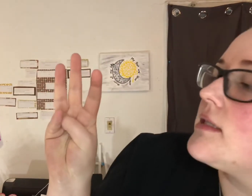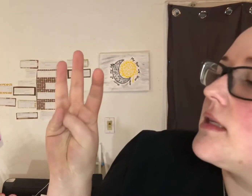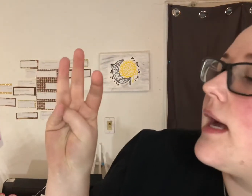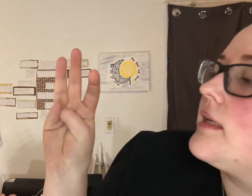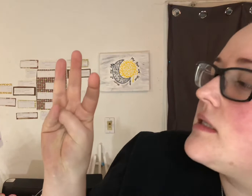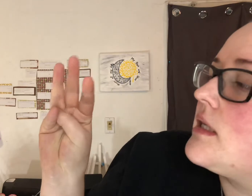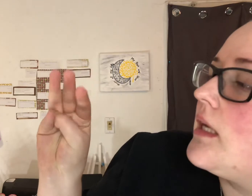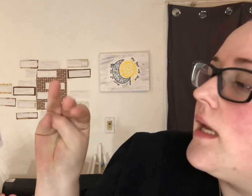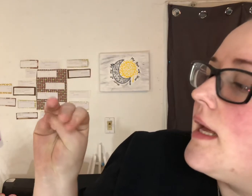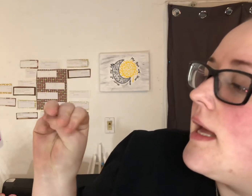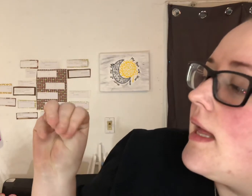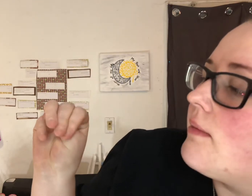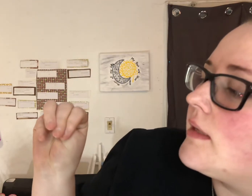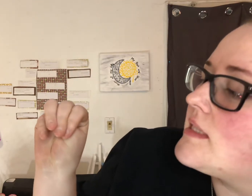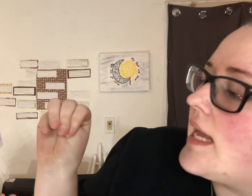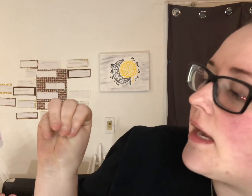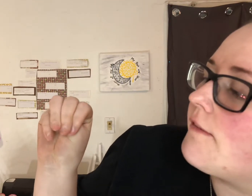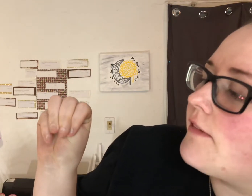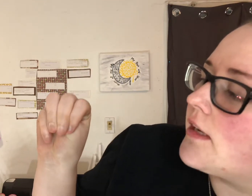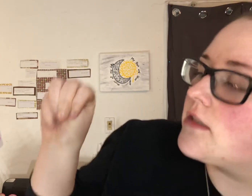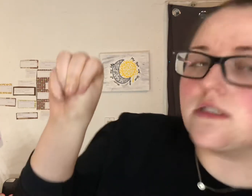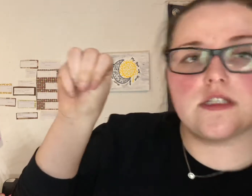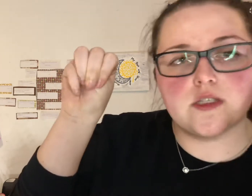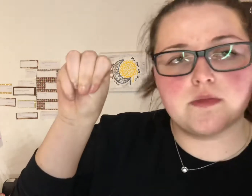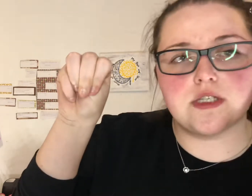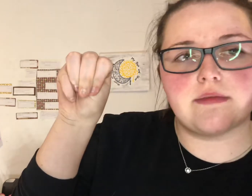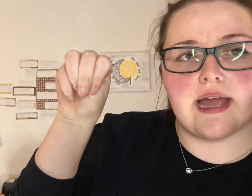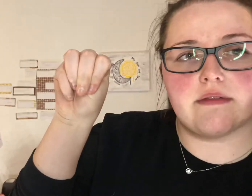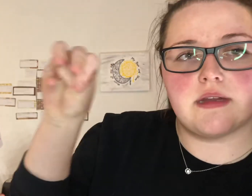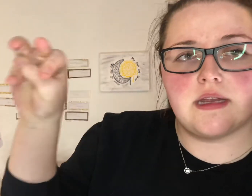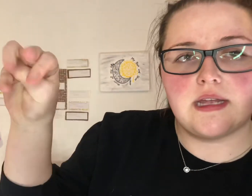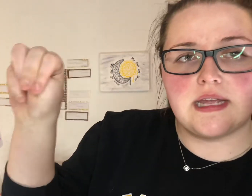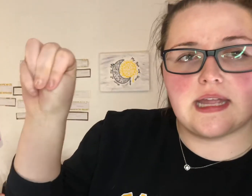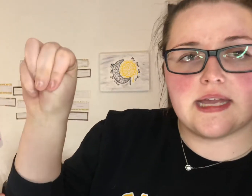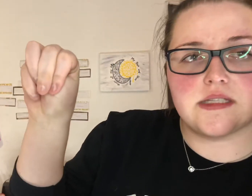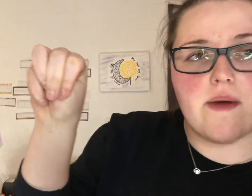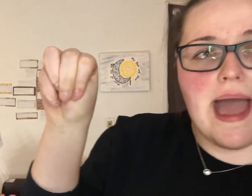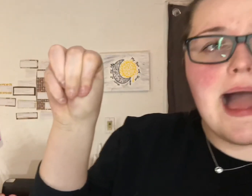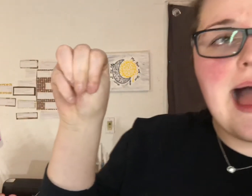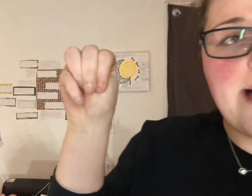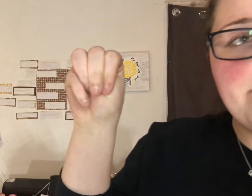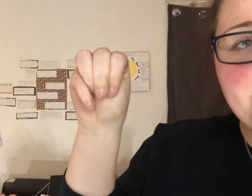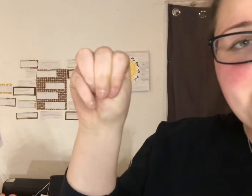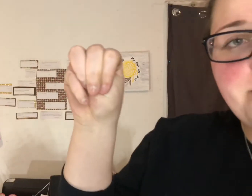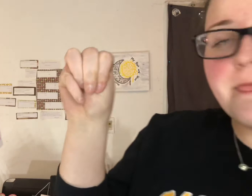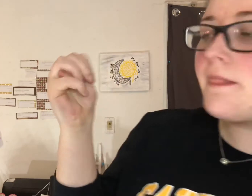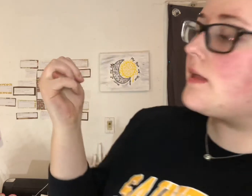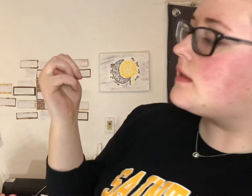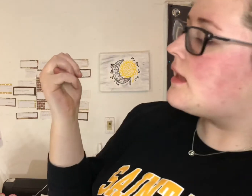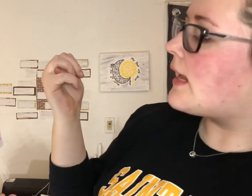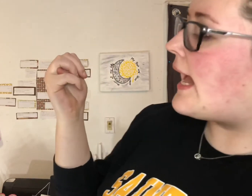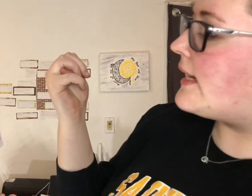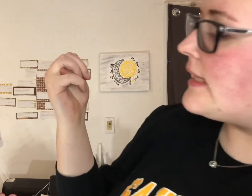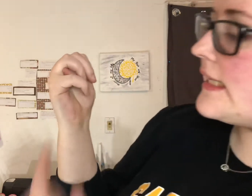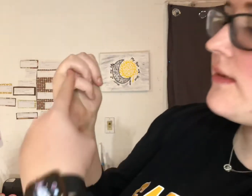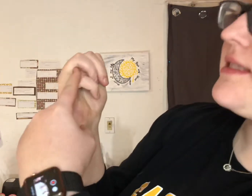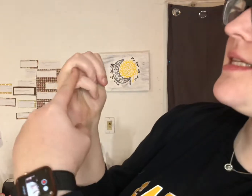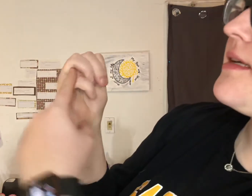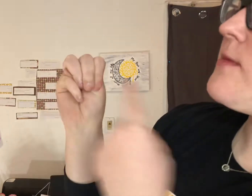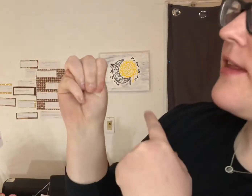kind of see. And then we're going to take our fingers and smush them down. Okay, so M. Kind of like you can see, there's my